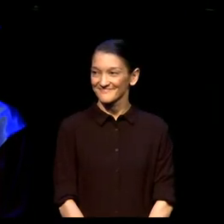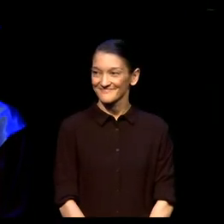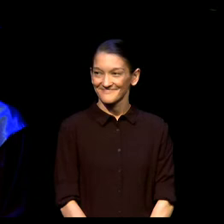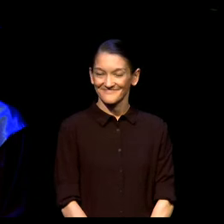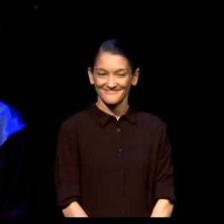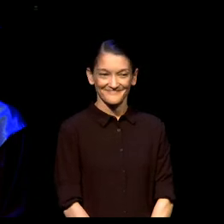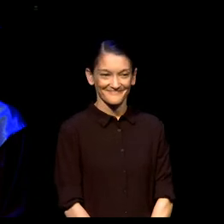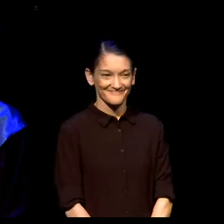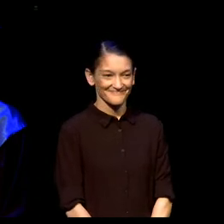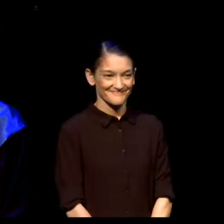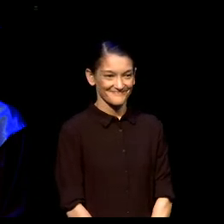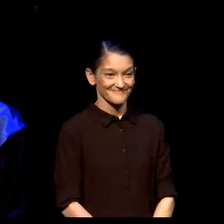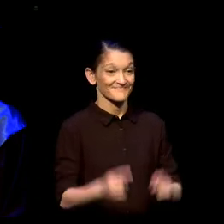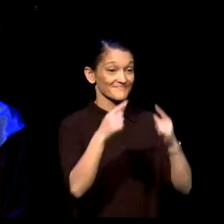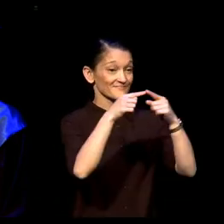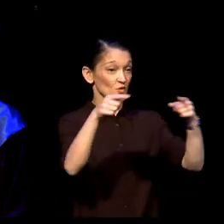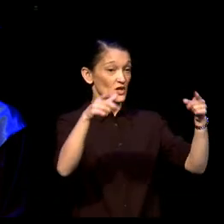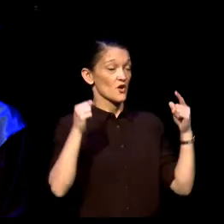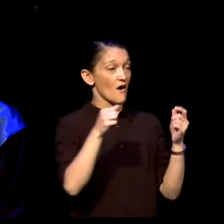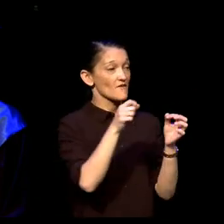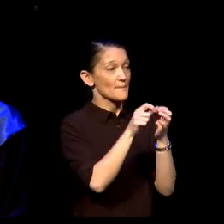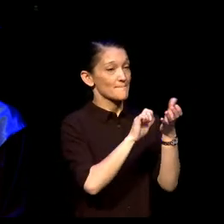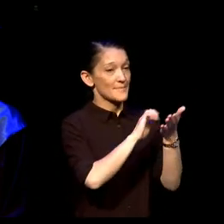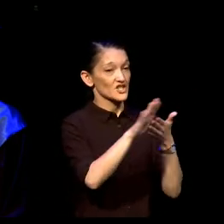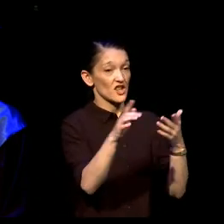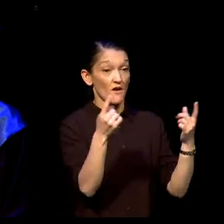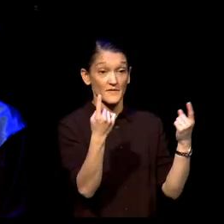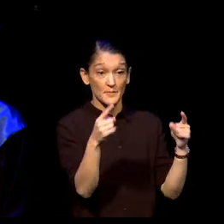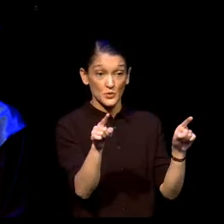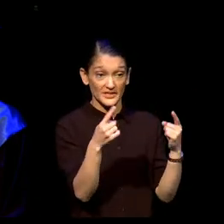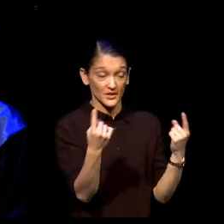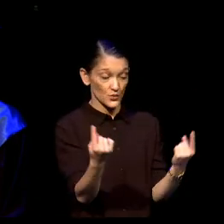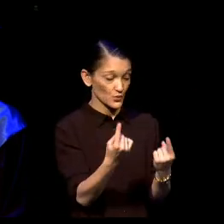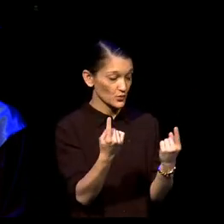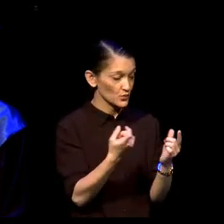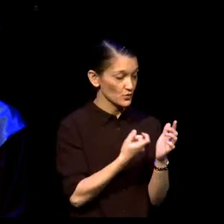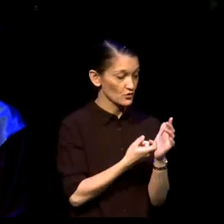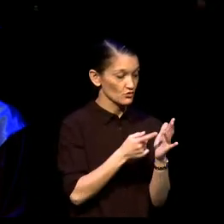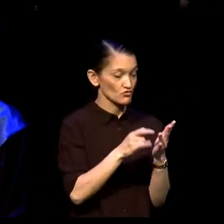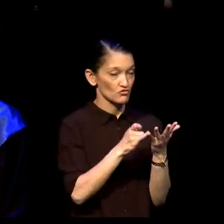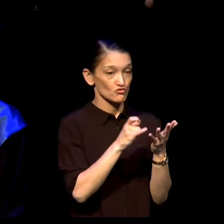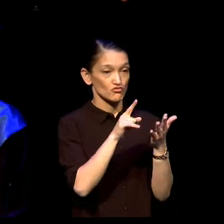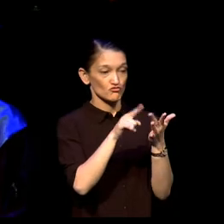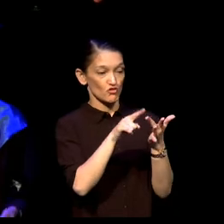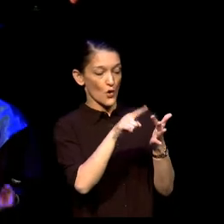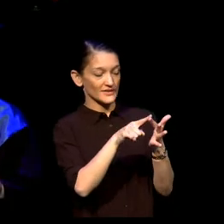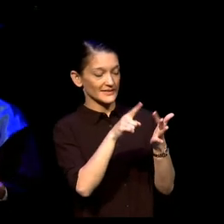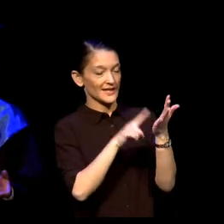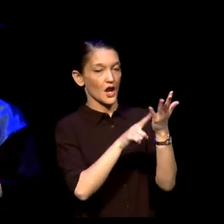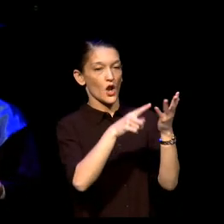The graduates for Bachelor of Music are Rosie Luby,